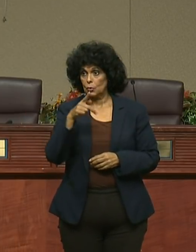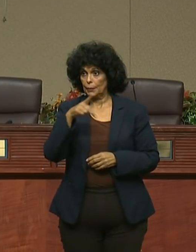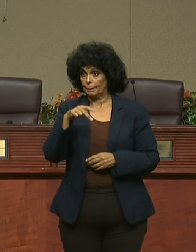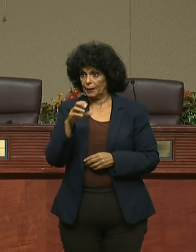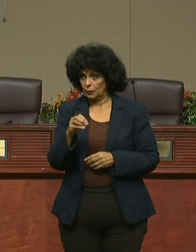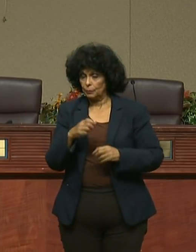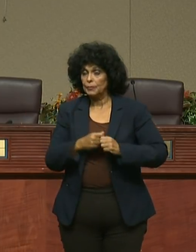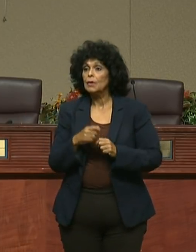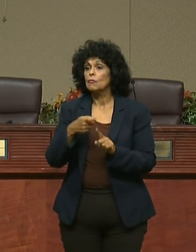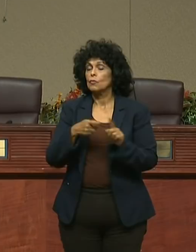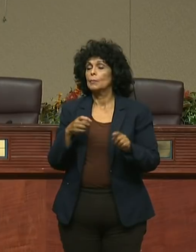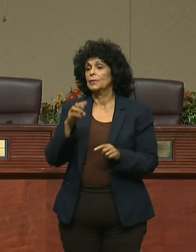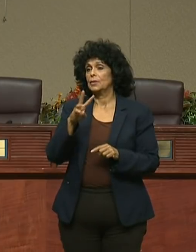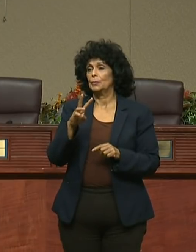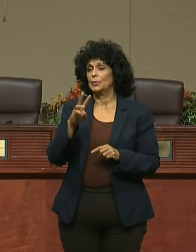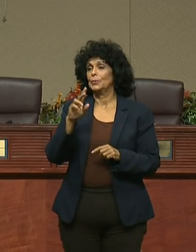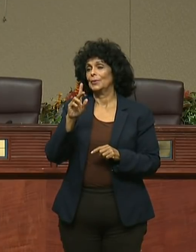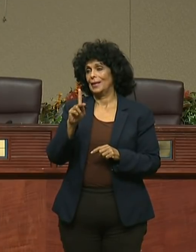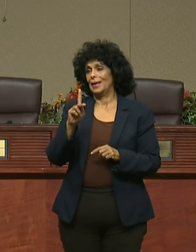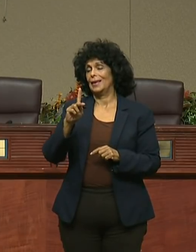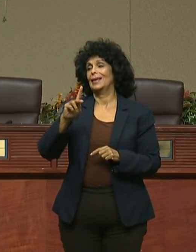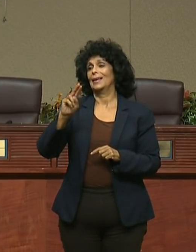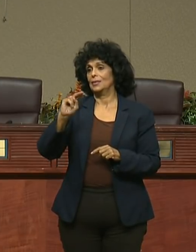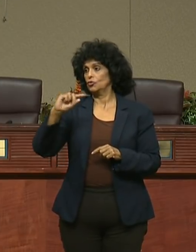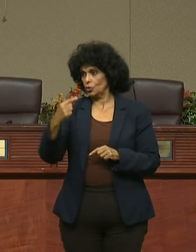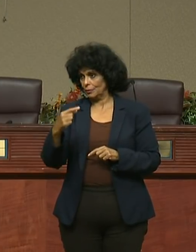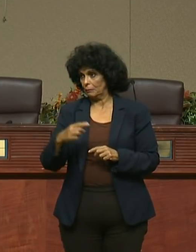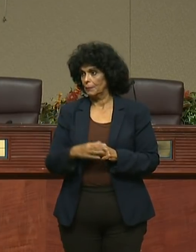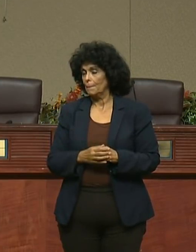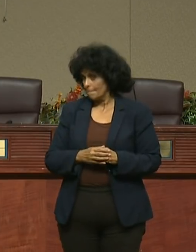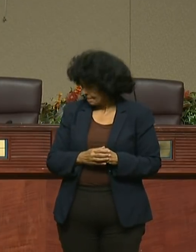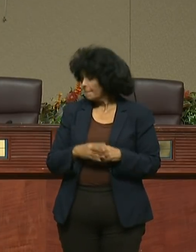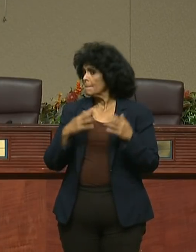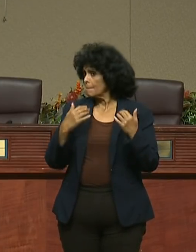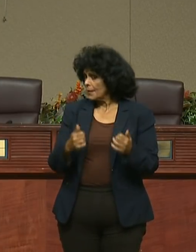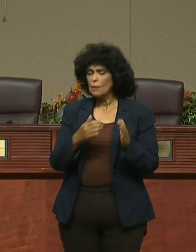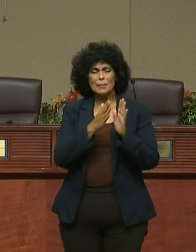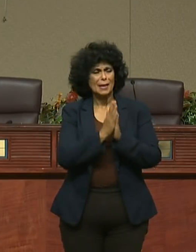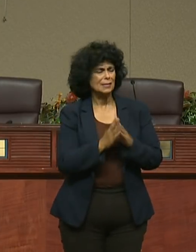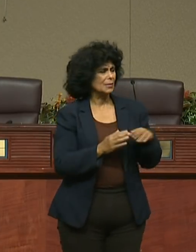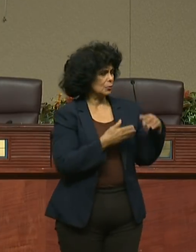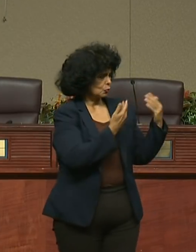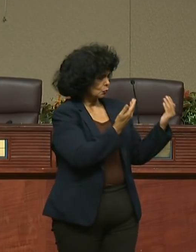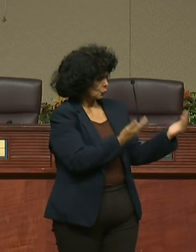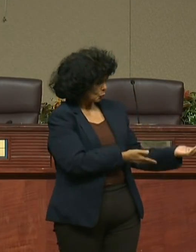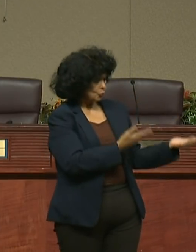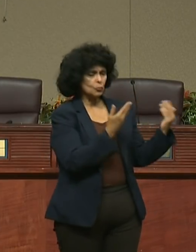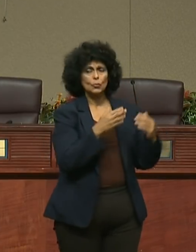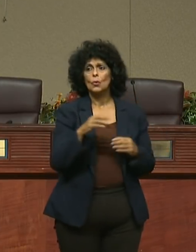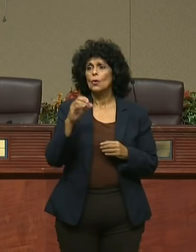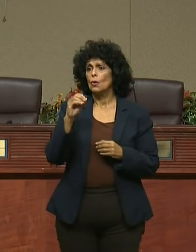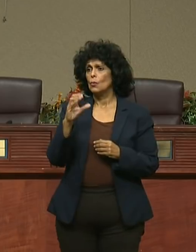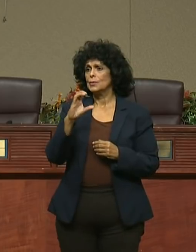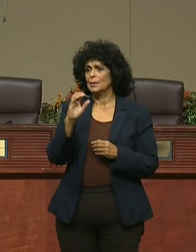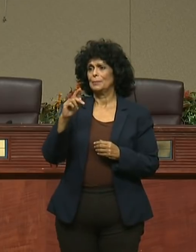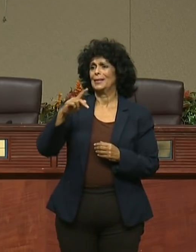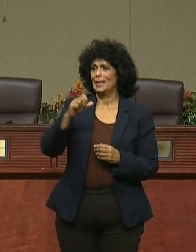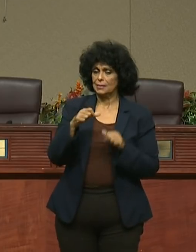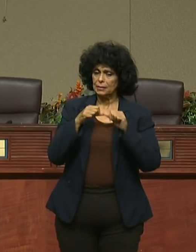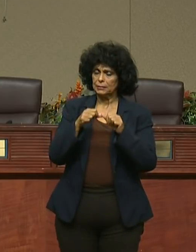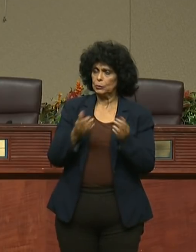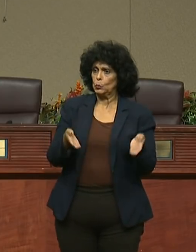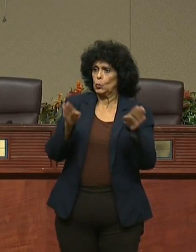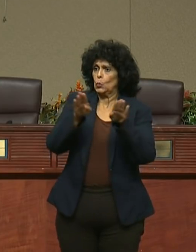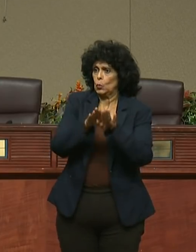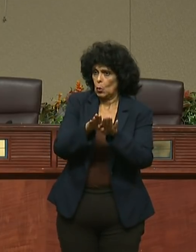Zizaza with WKMG. A petition is circulating requesting that you, Dr. Pino, recommend OCPS remain closed until the